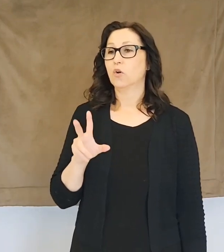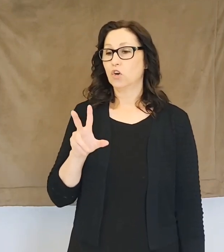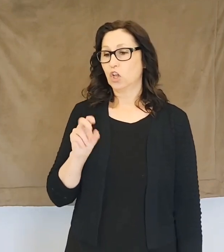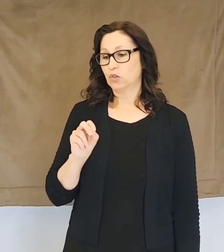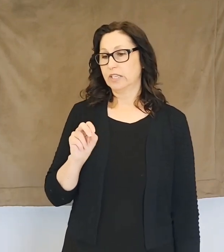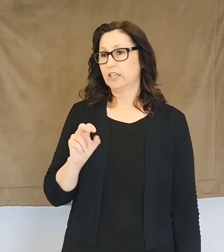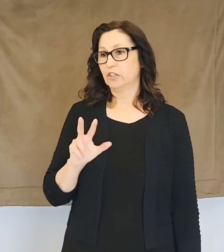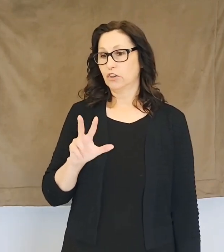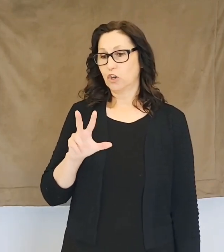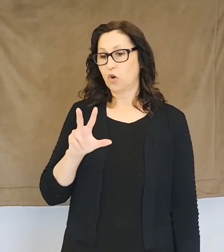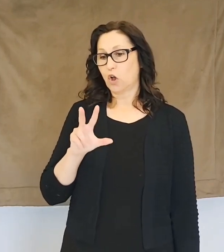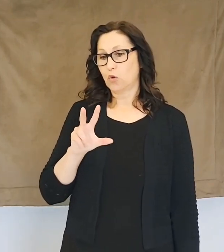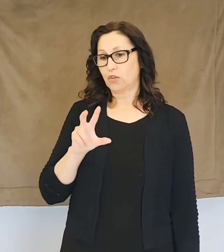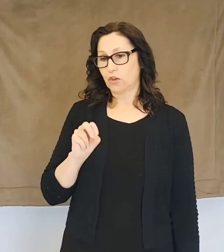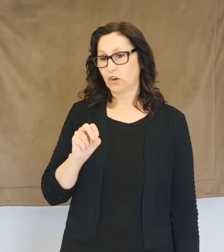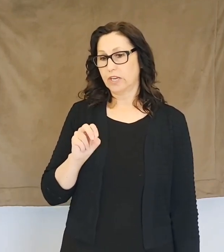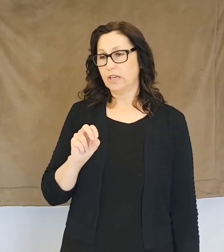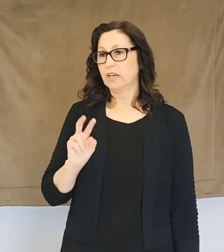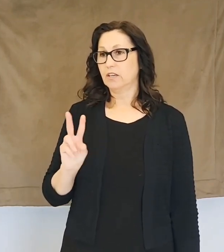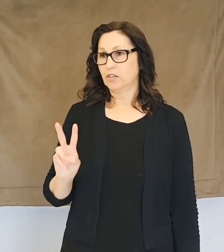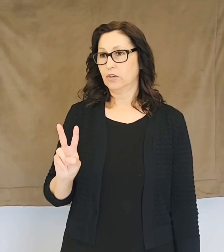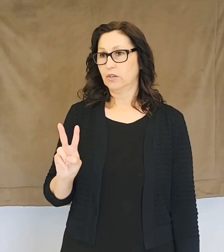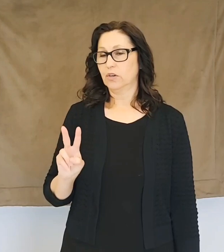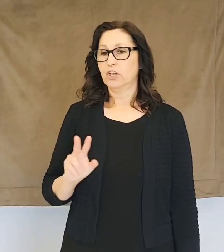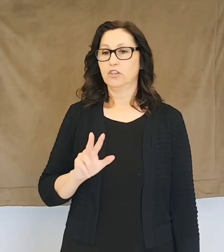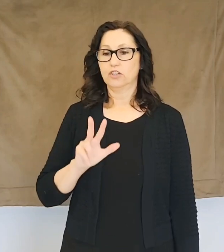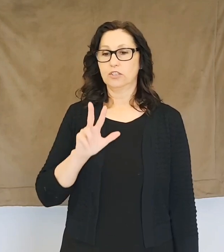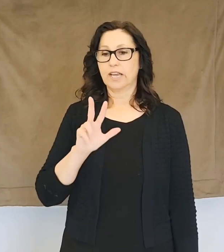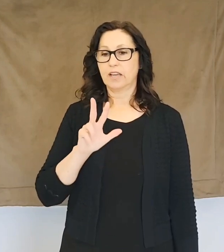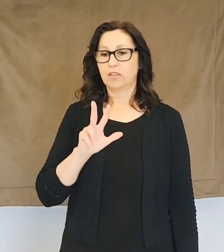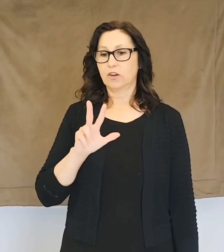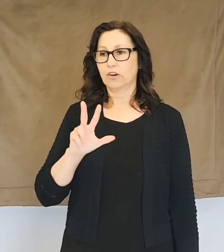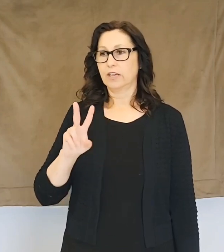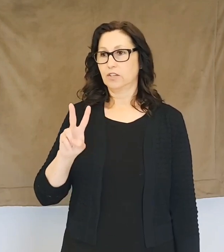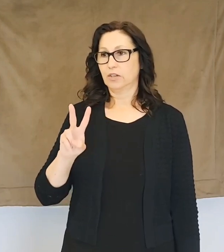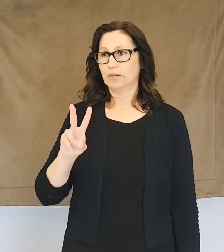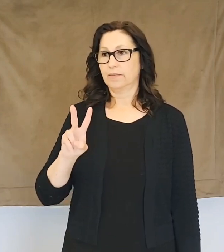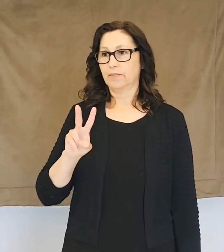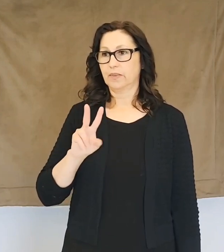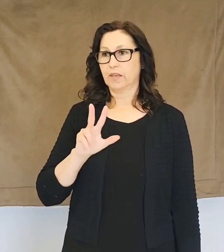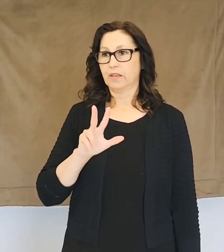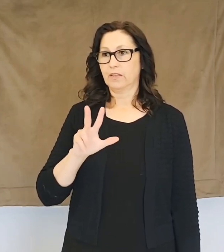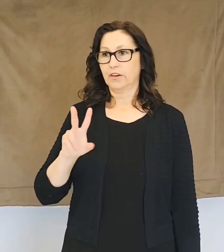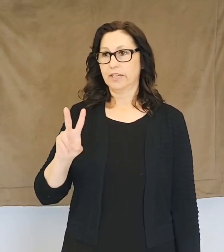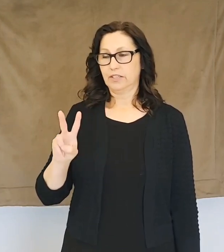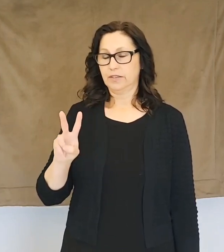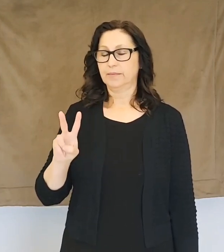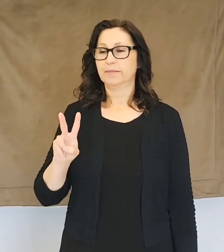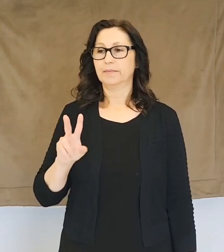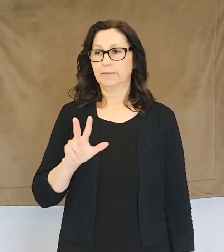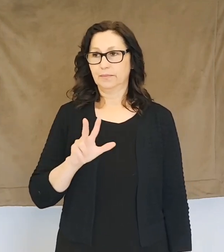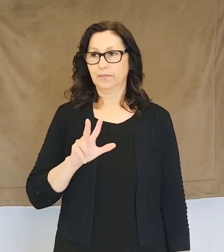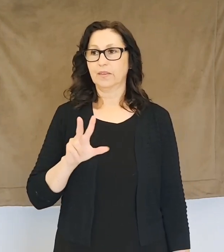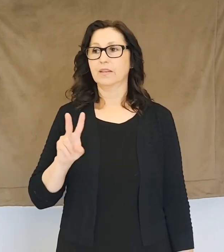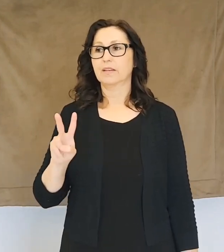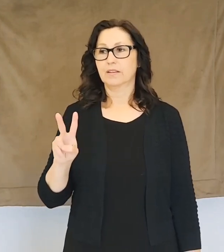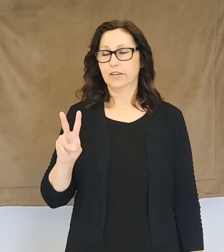You don't close it. So you don't go 32. You just say 32. 32. Mm-hmm.